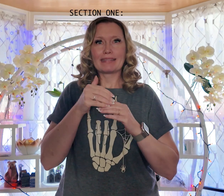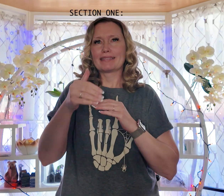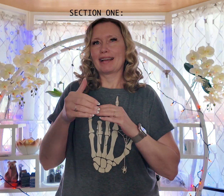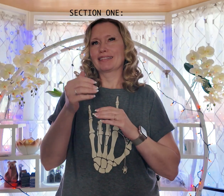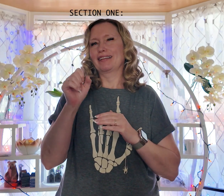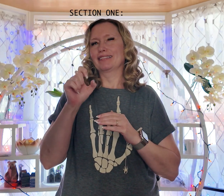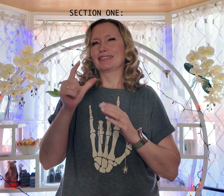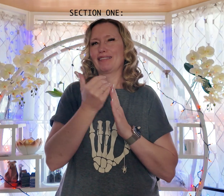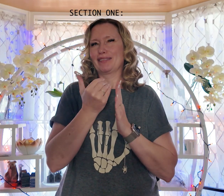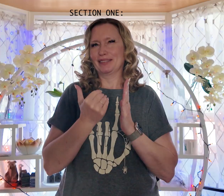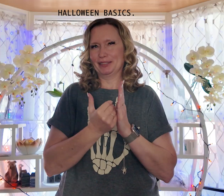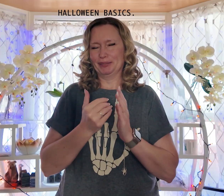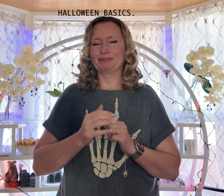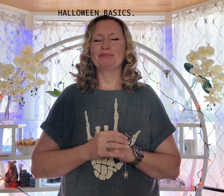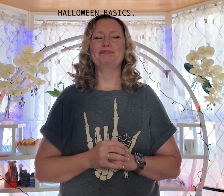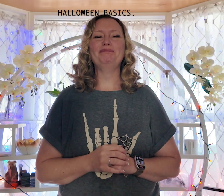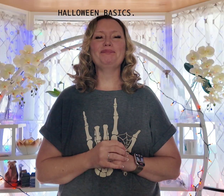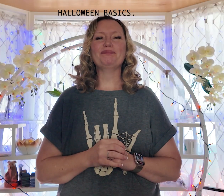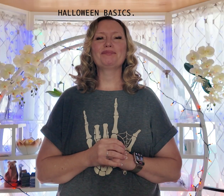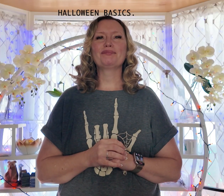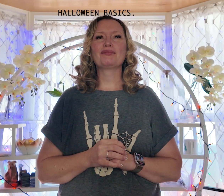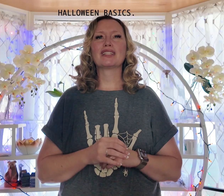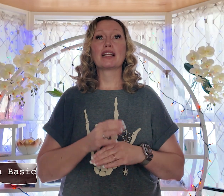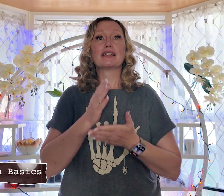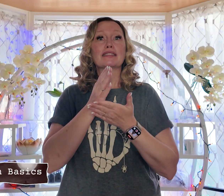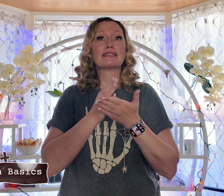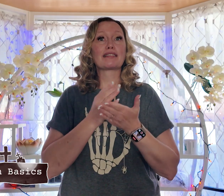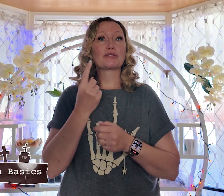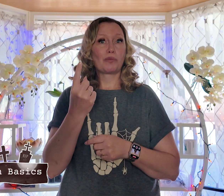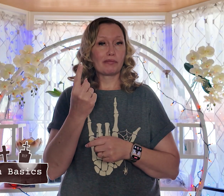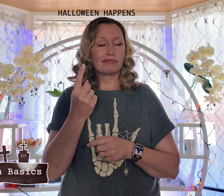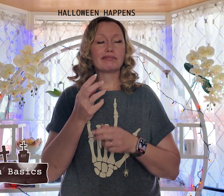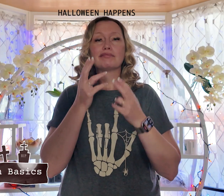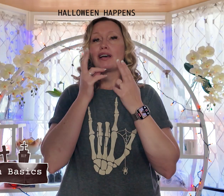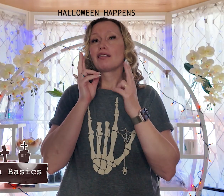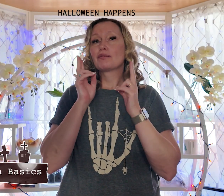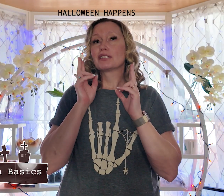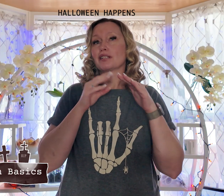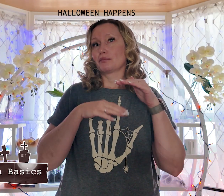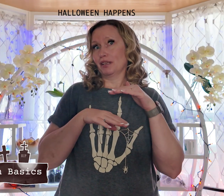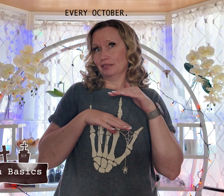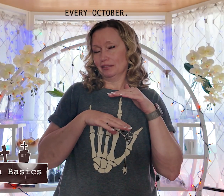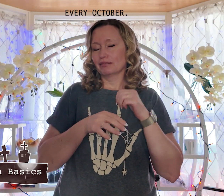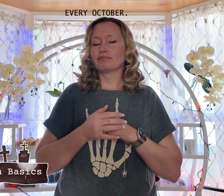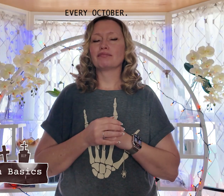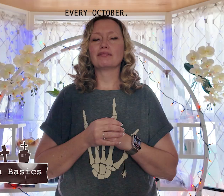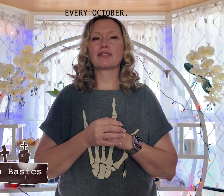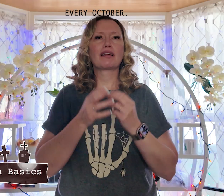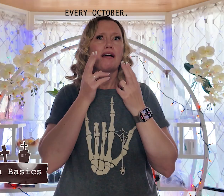Section 1. Halloween Basics. Halloween happens every